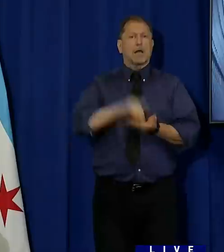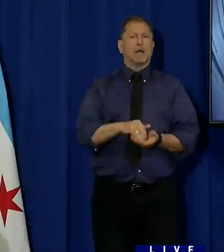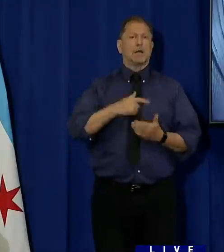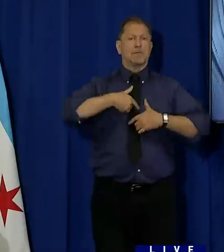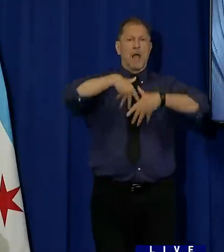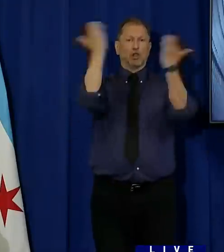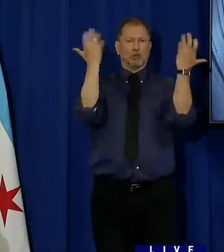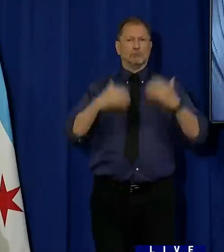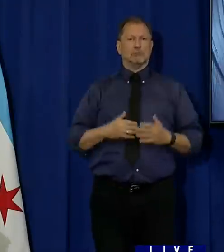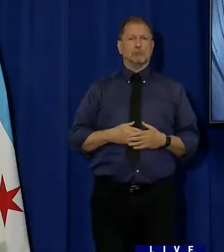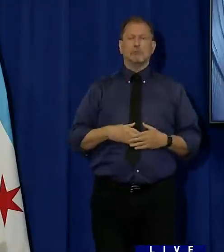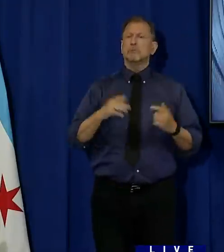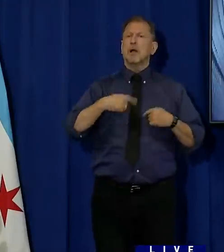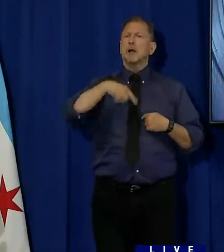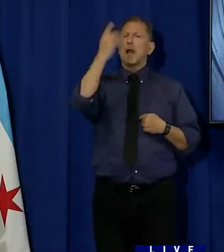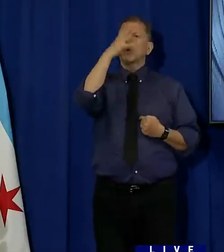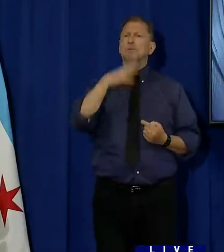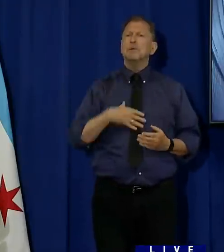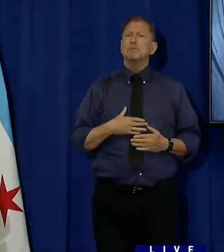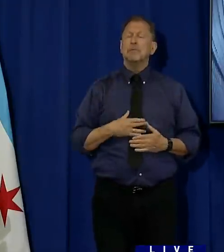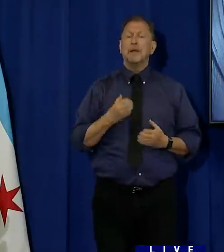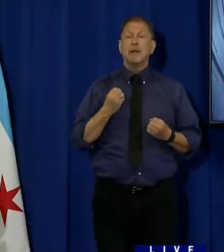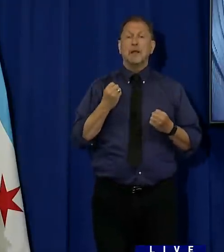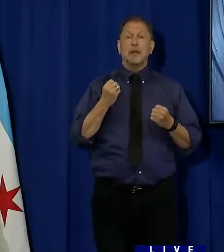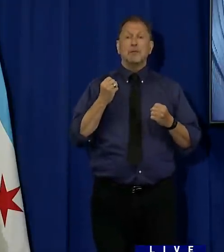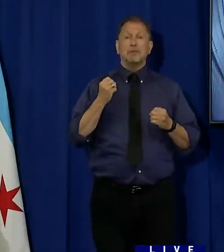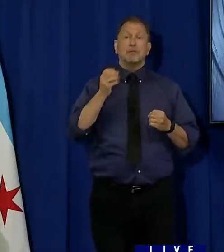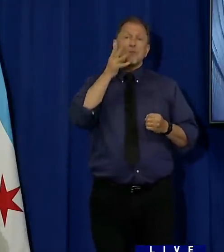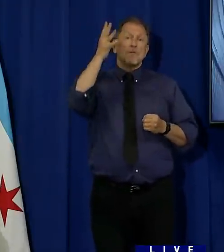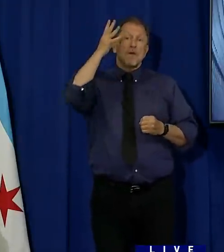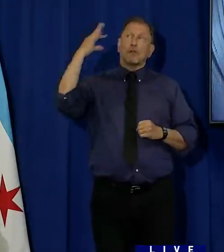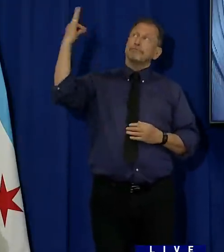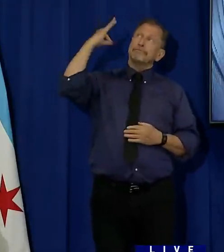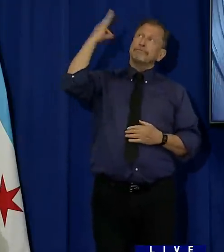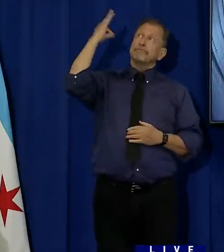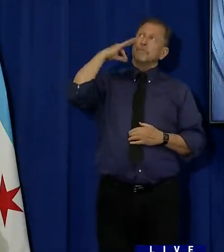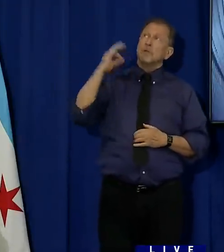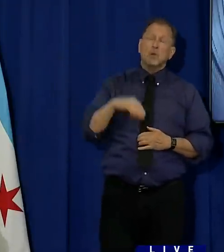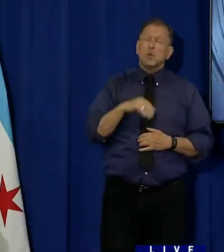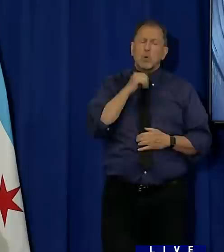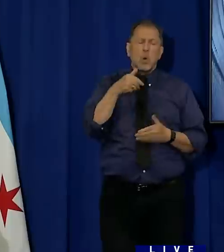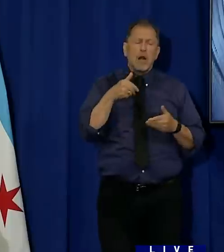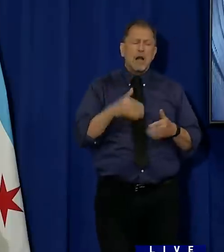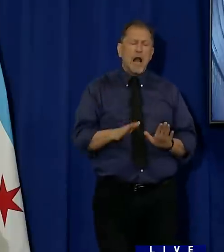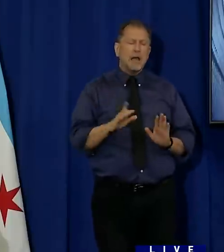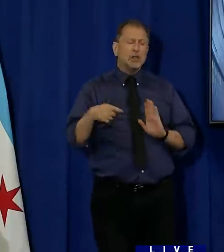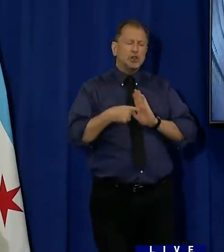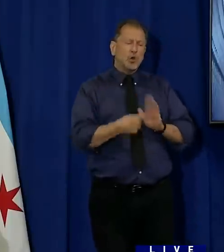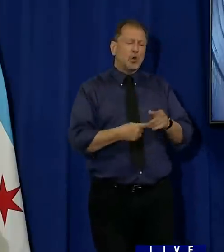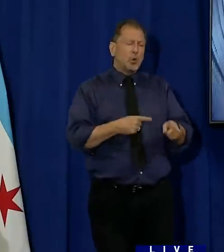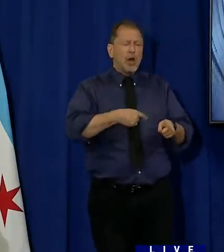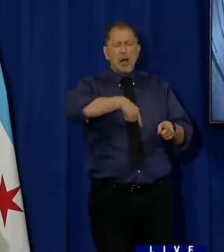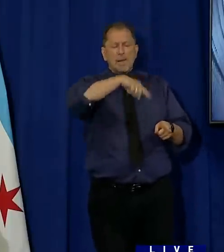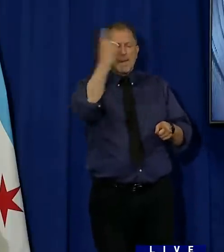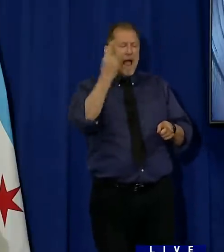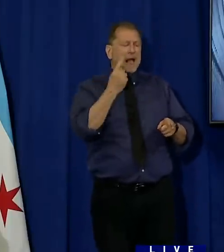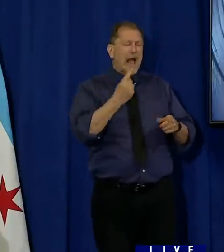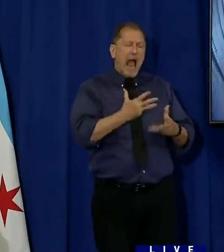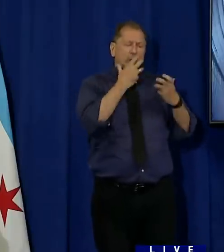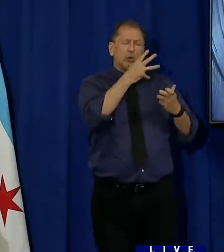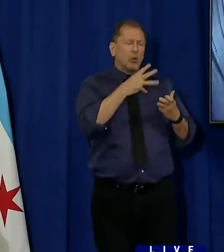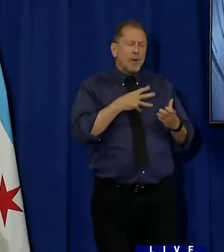woman, we are often told, don't show your rage. Don't let them paint you as another angry black